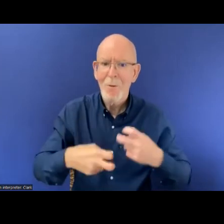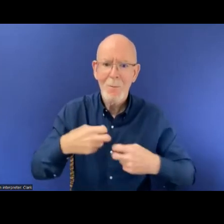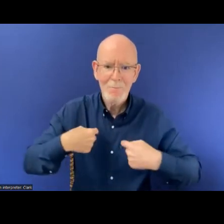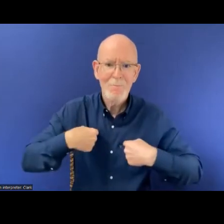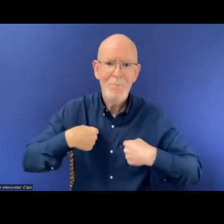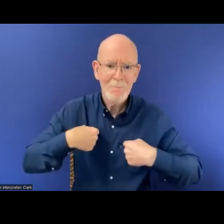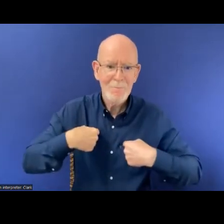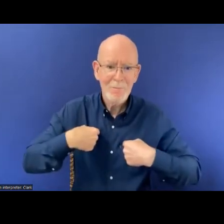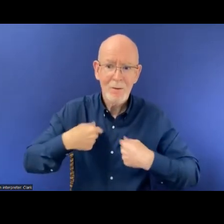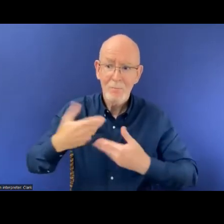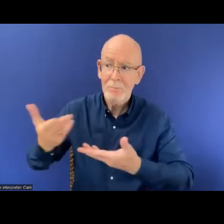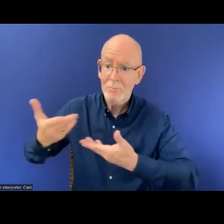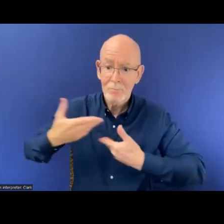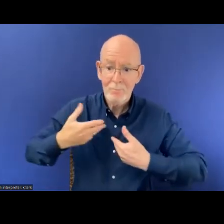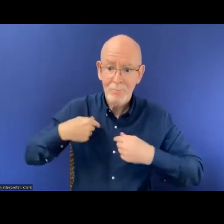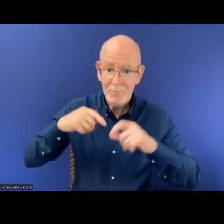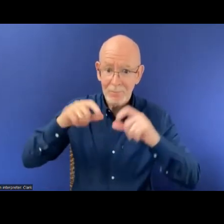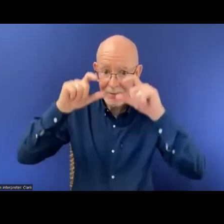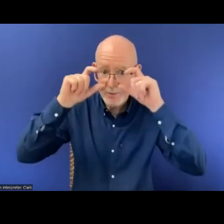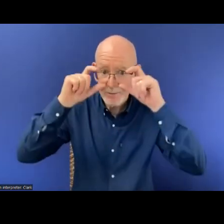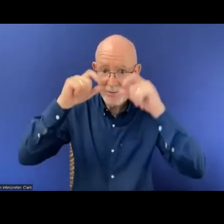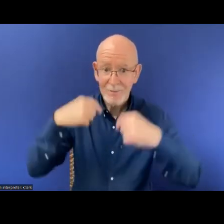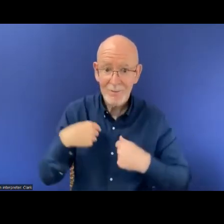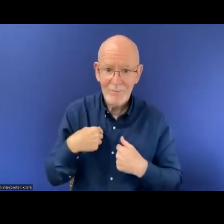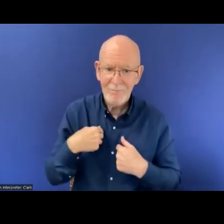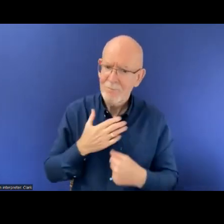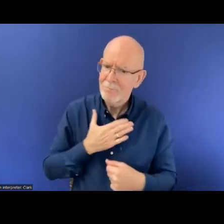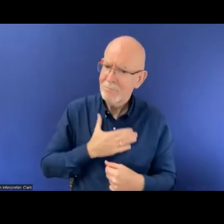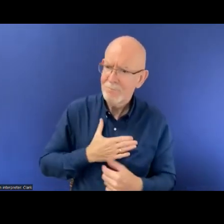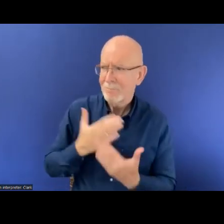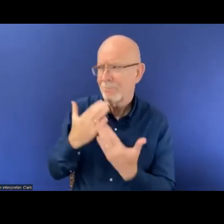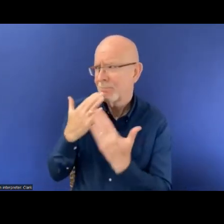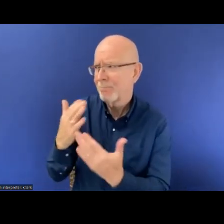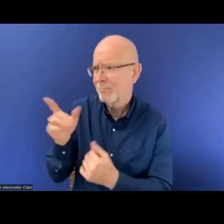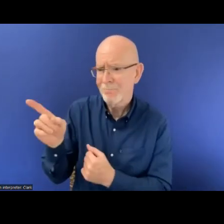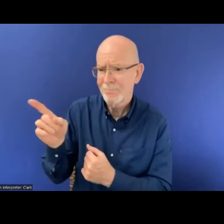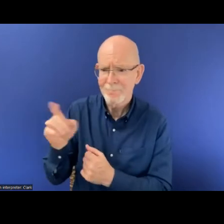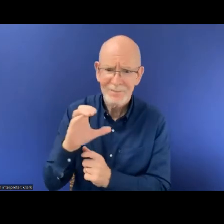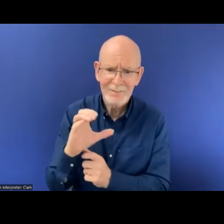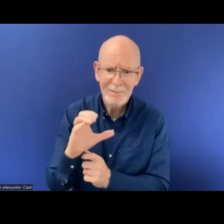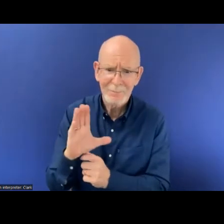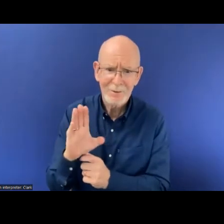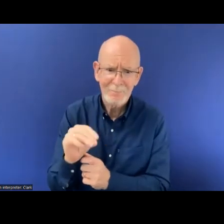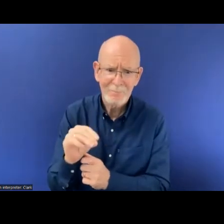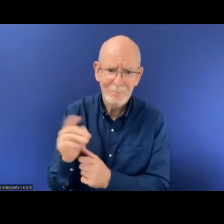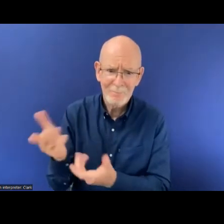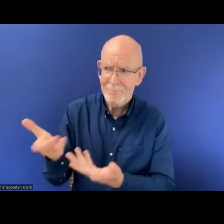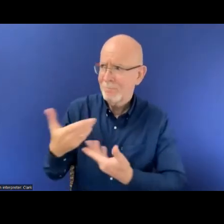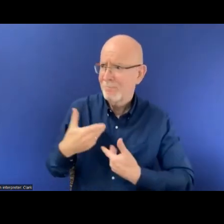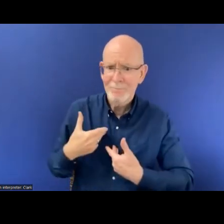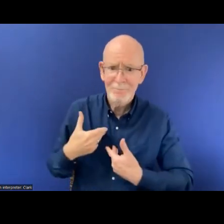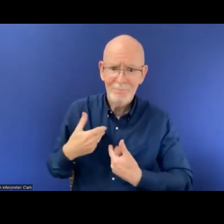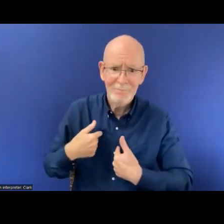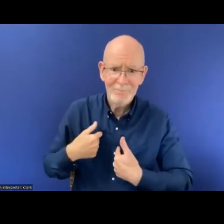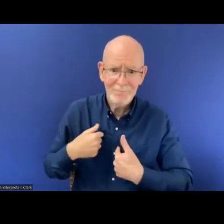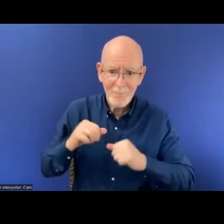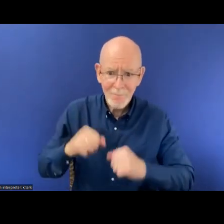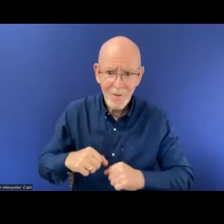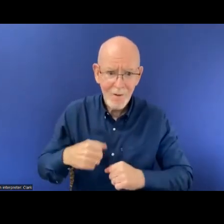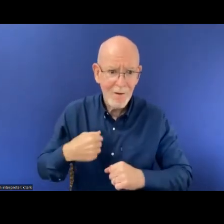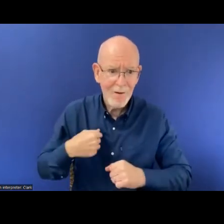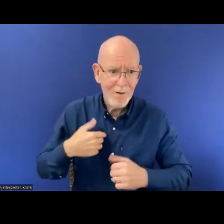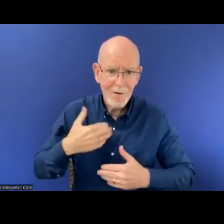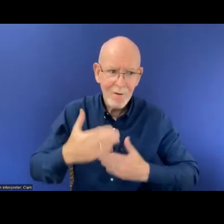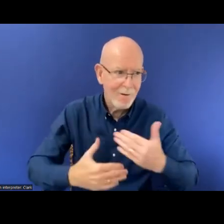for giving me the opportunity to get my life back and that I could actually get